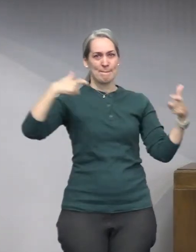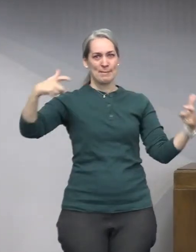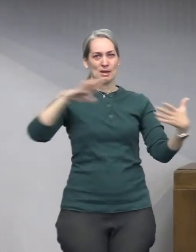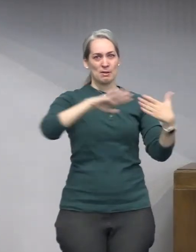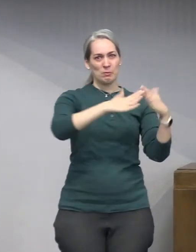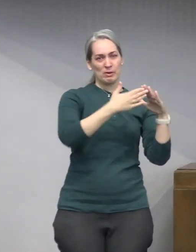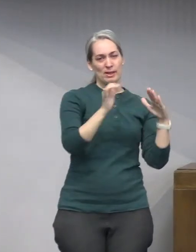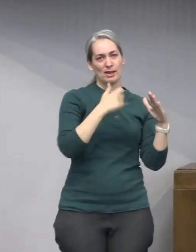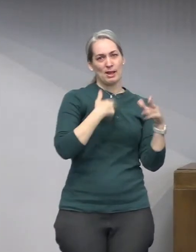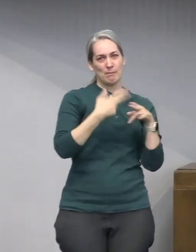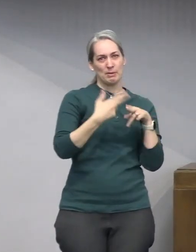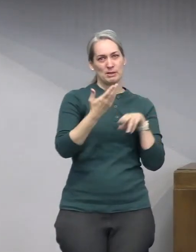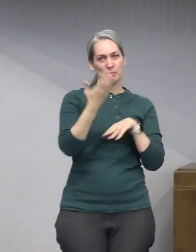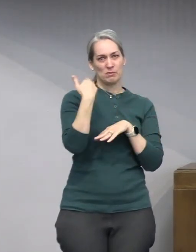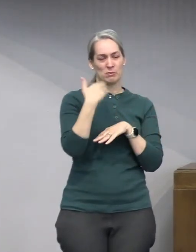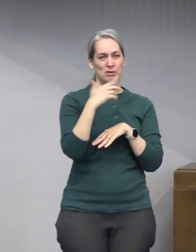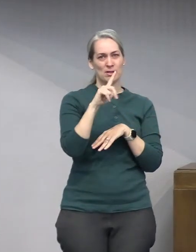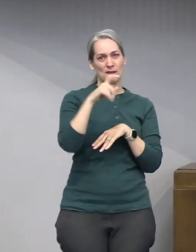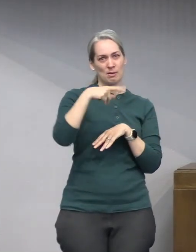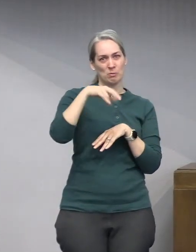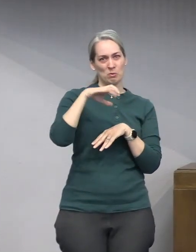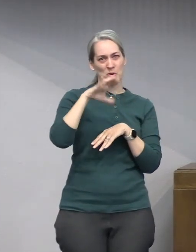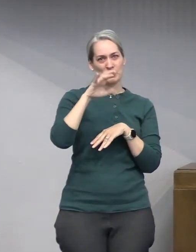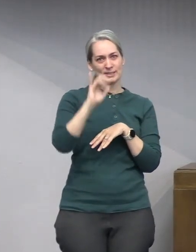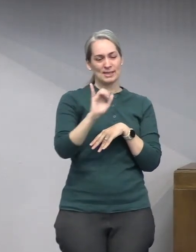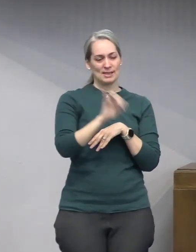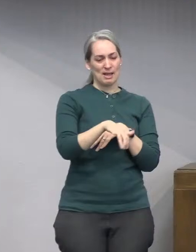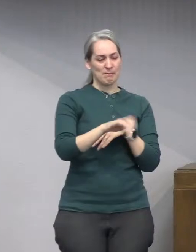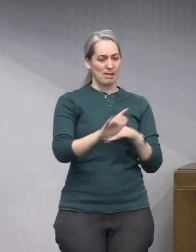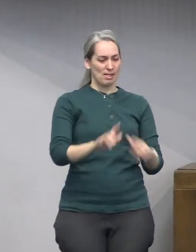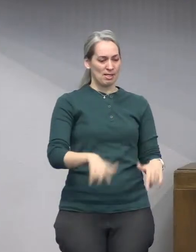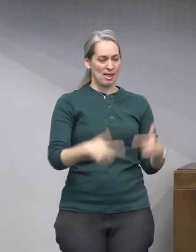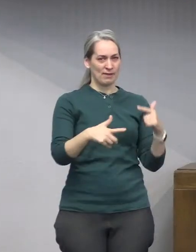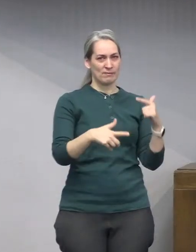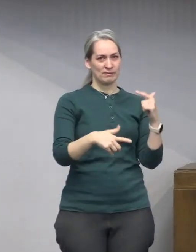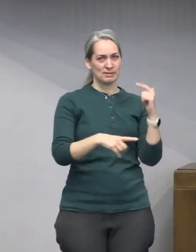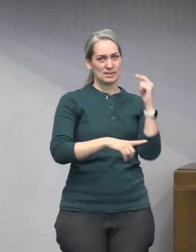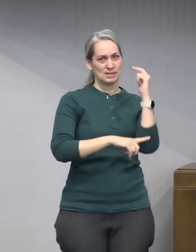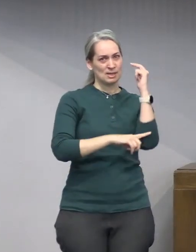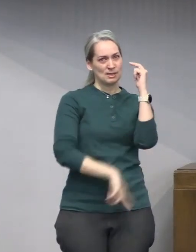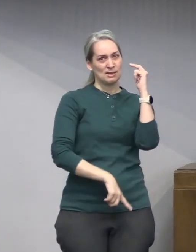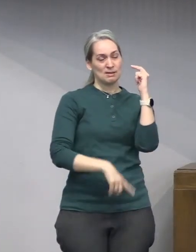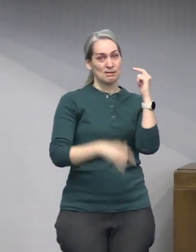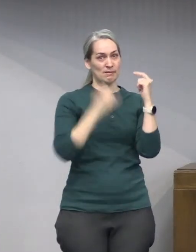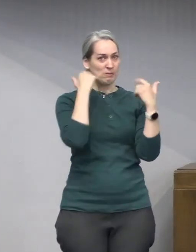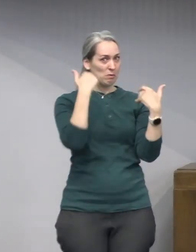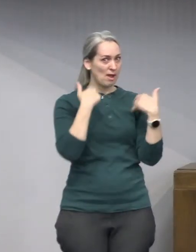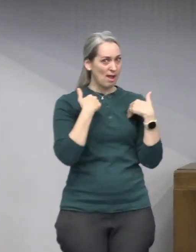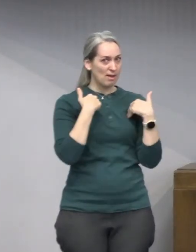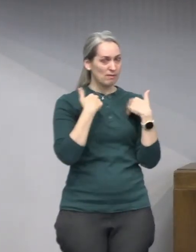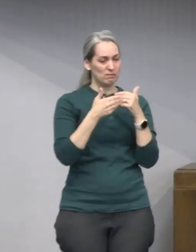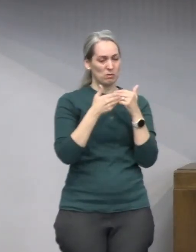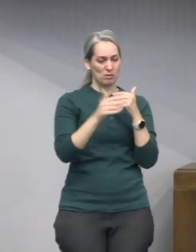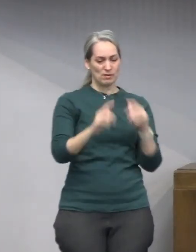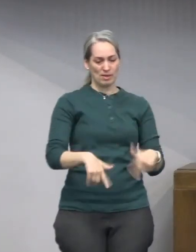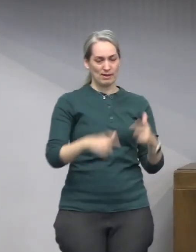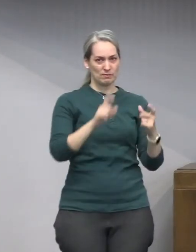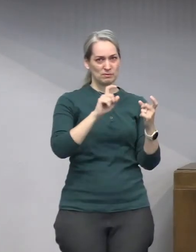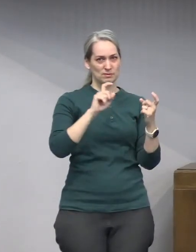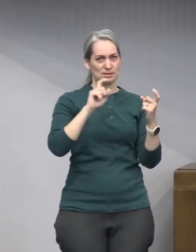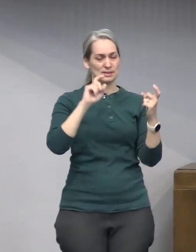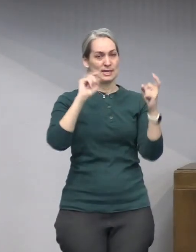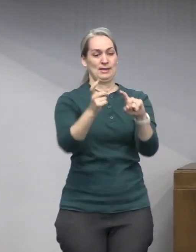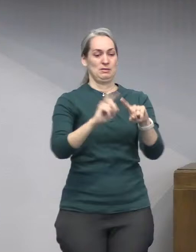As I mentioned before, leprosy was a lot of times a life sentence. Once you had it, that was it. Your life had changed. You